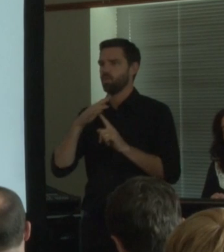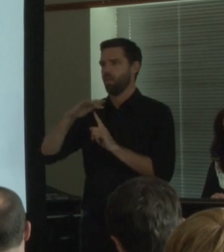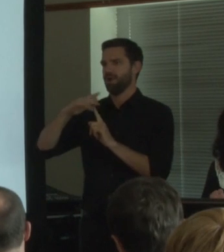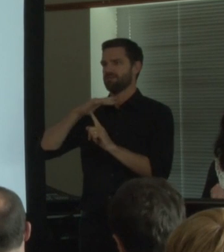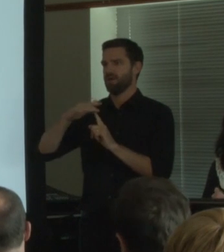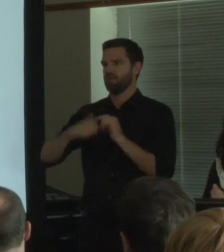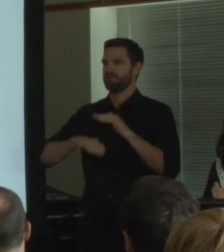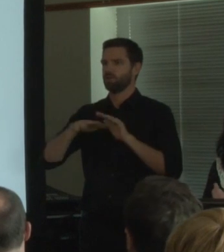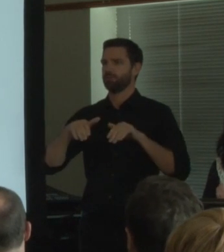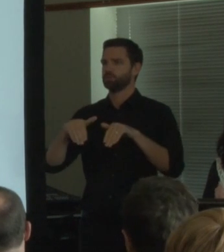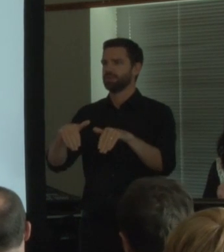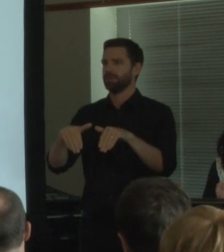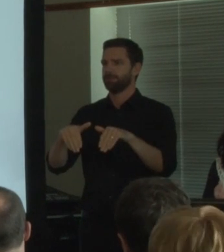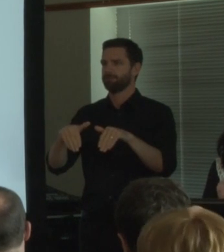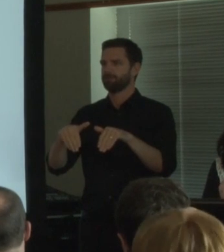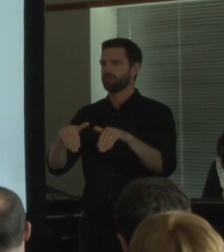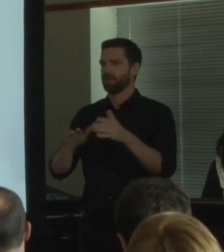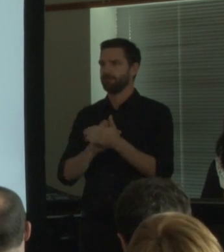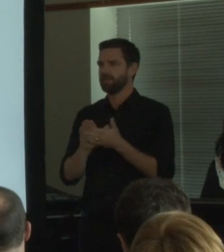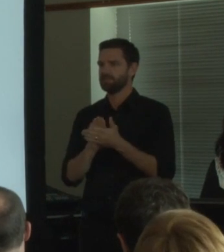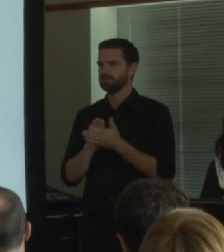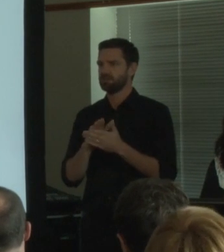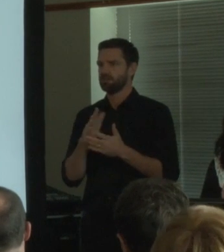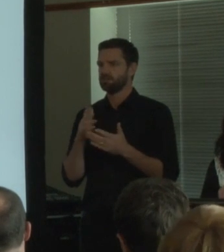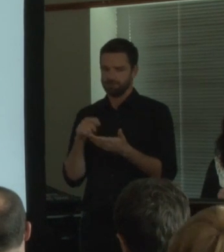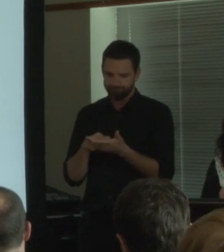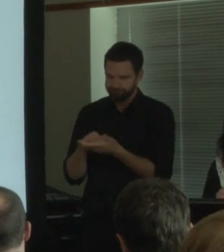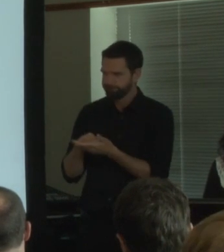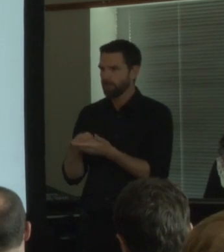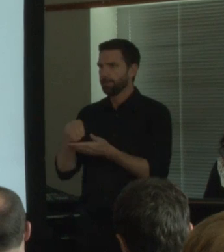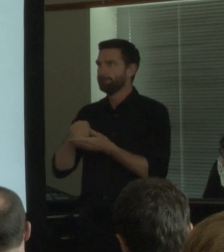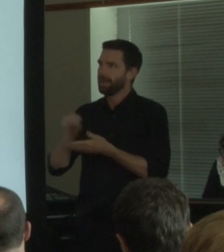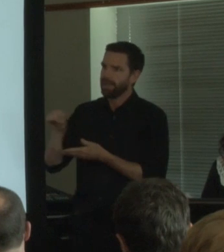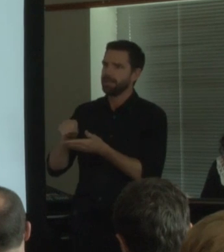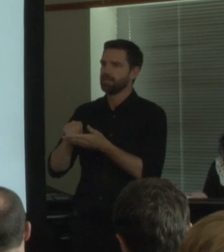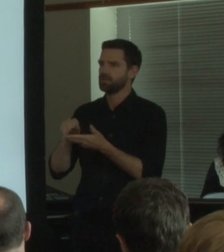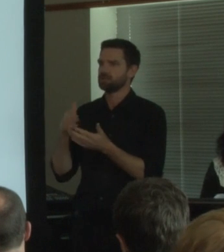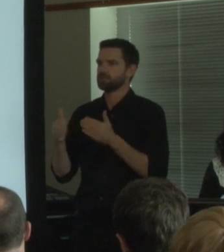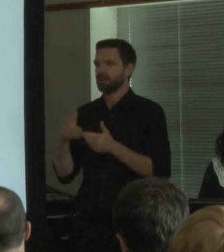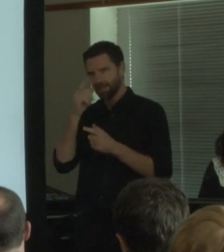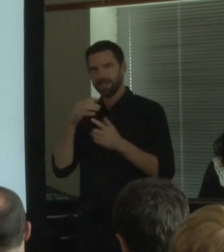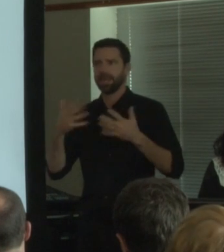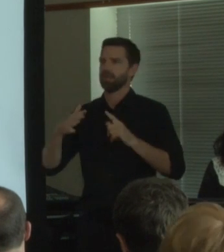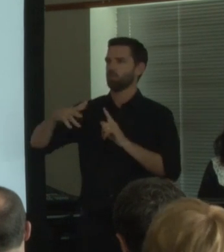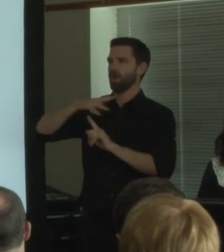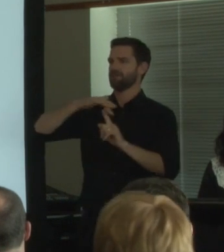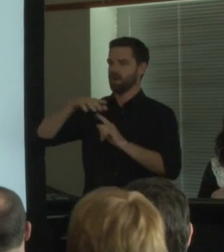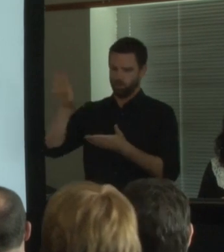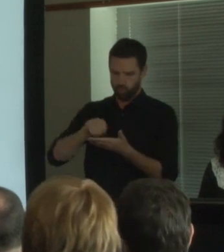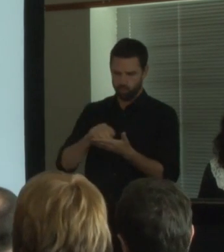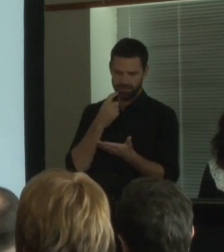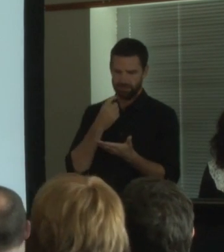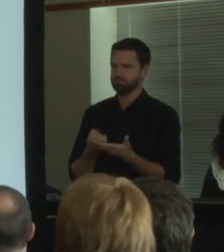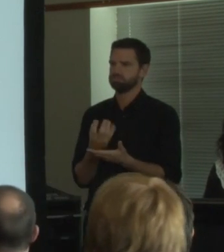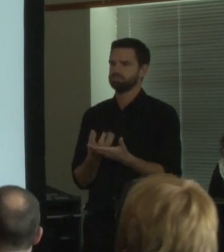whole museum, so it wasn't dependent on having access to a paid phone network, which was good. Okay. Now, what